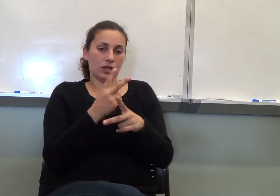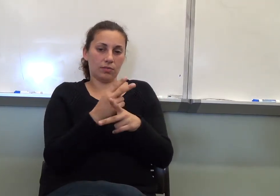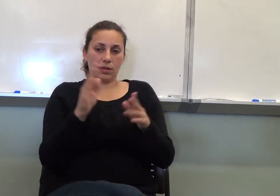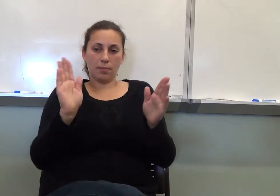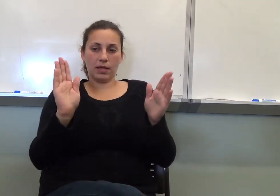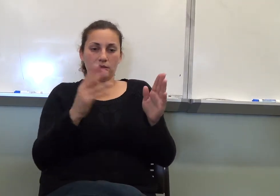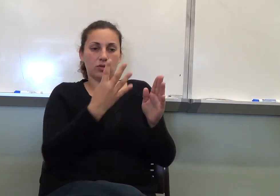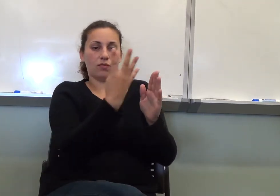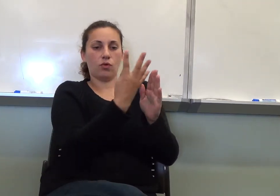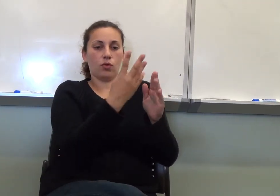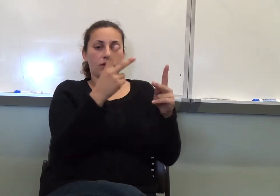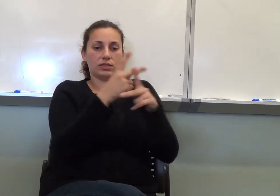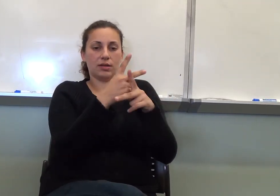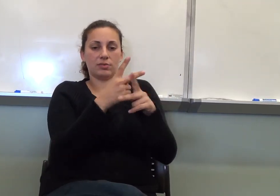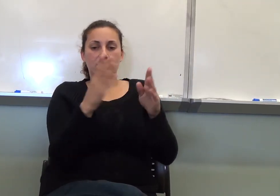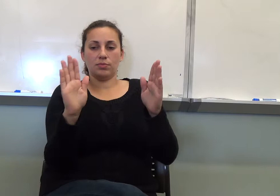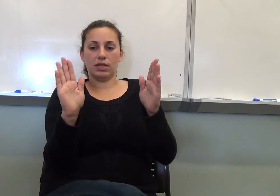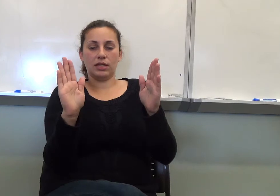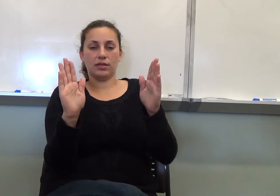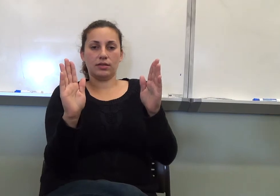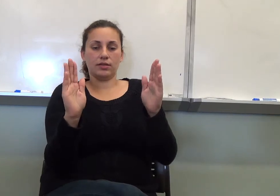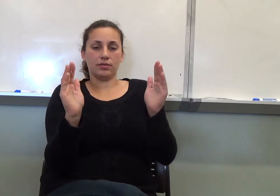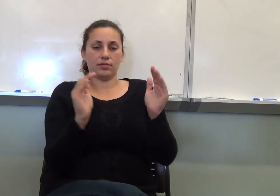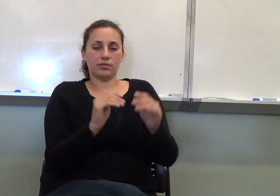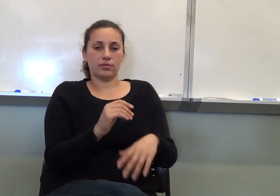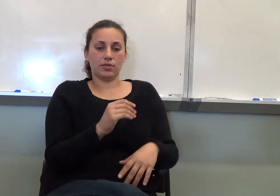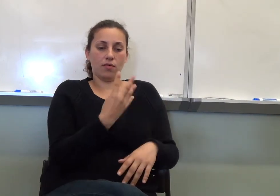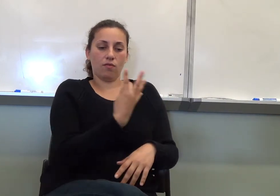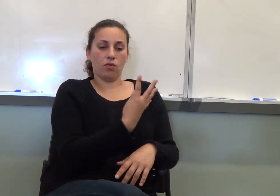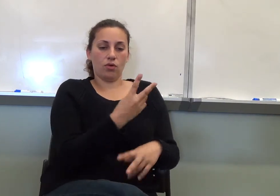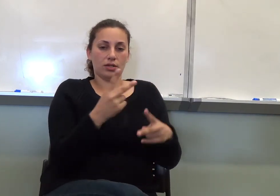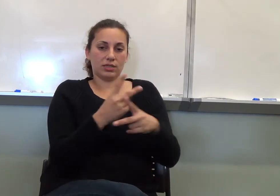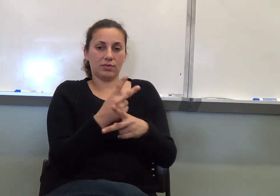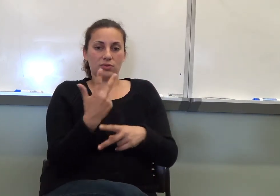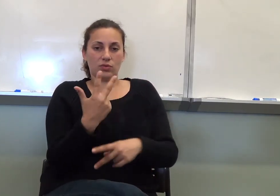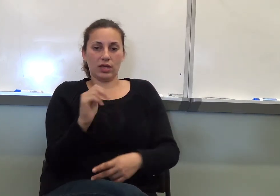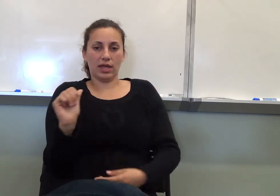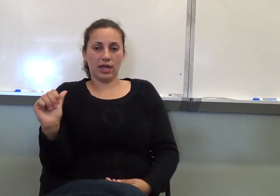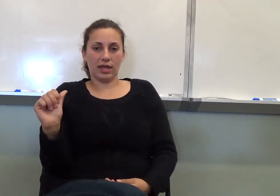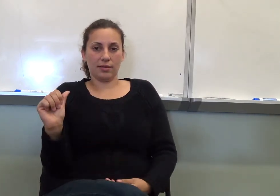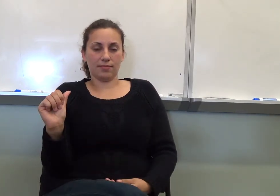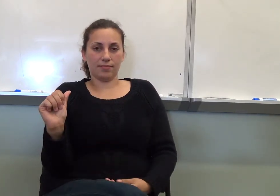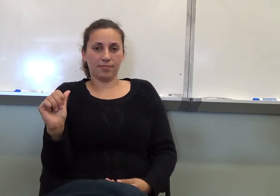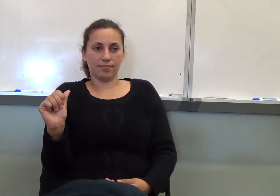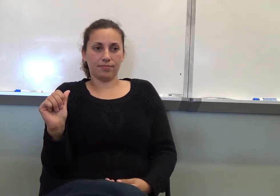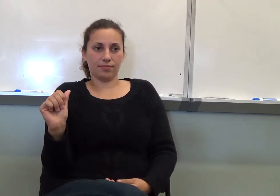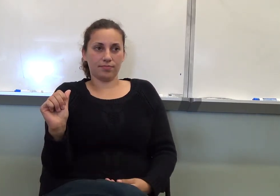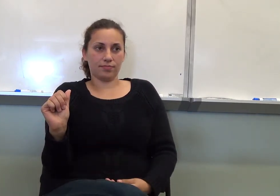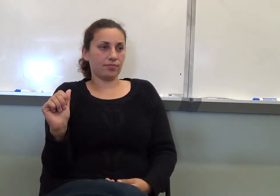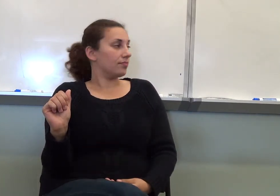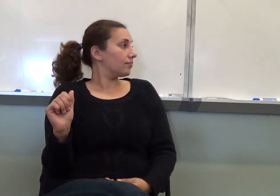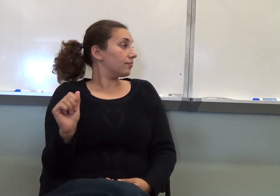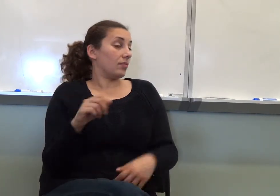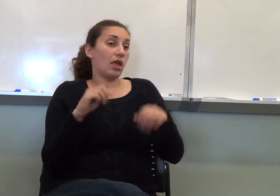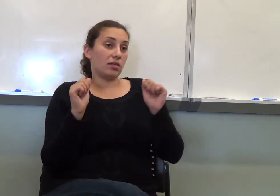4b. Then I multiply it by 4 times 3a. Again, associative law kicks in. I can multiply the 4 by the